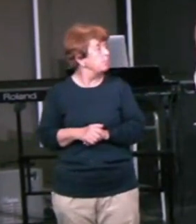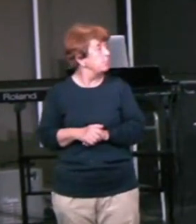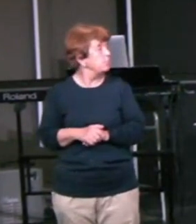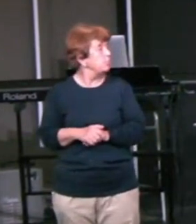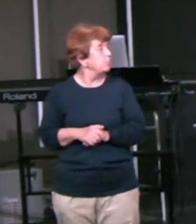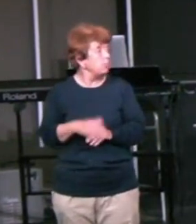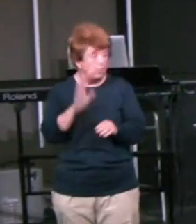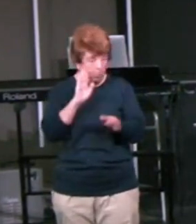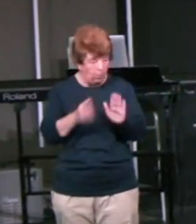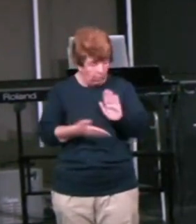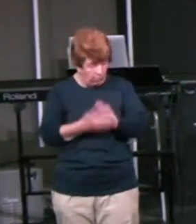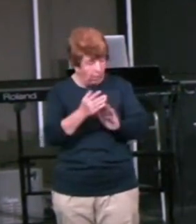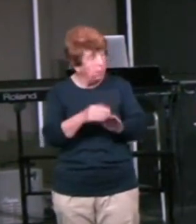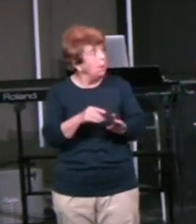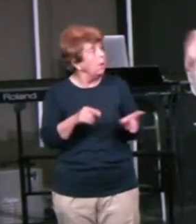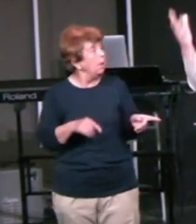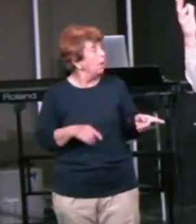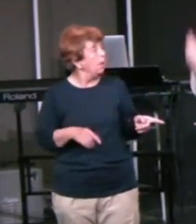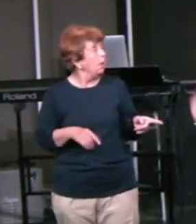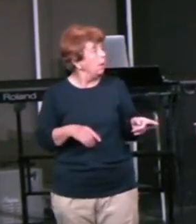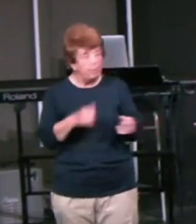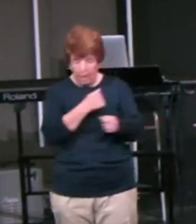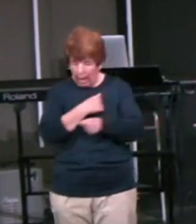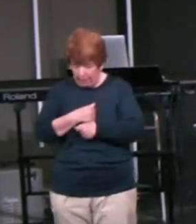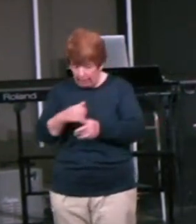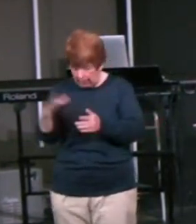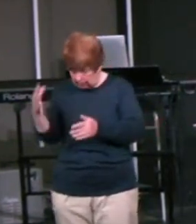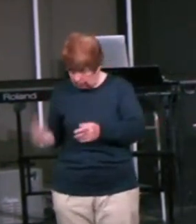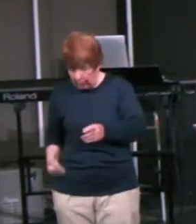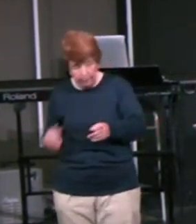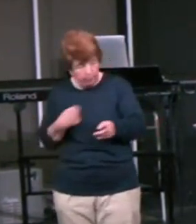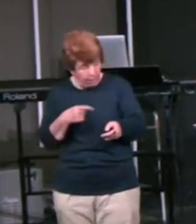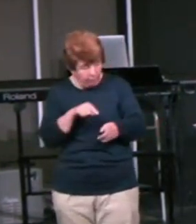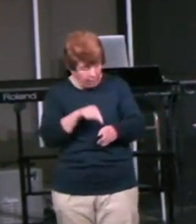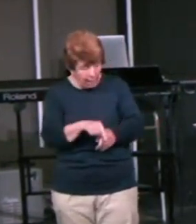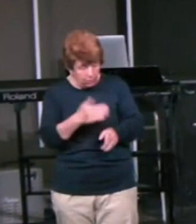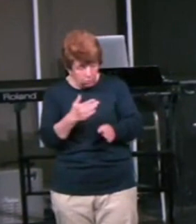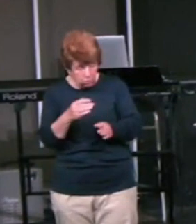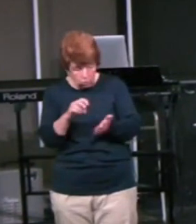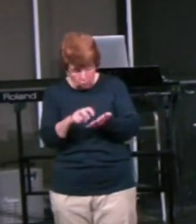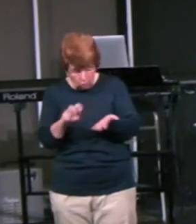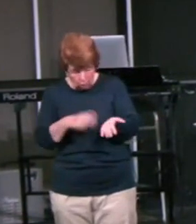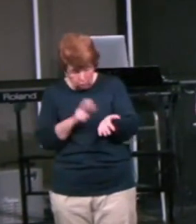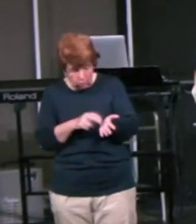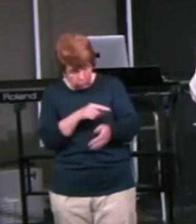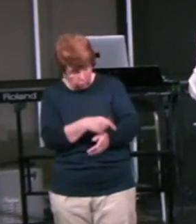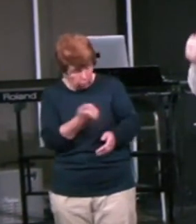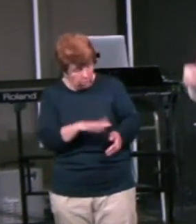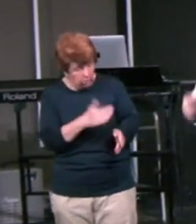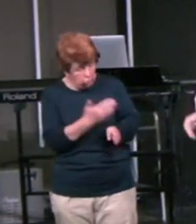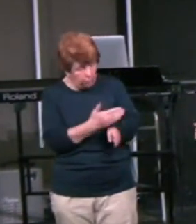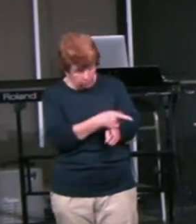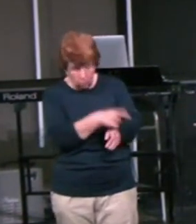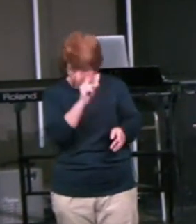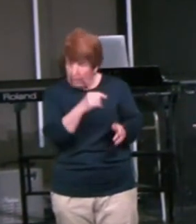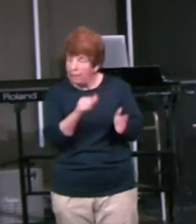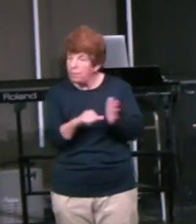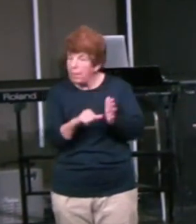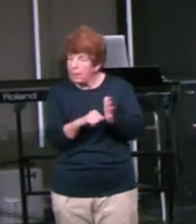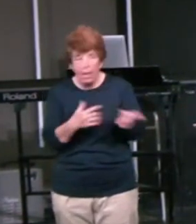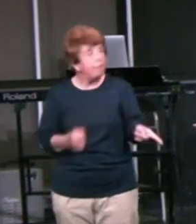And before we left, Dad said to me, "The army's paid me for that contract. You did the job, you can have the money."